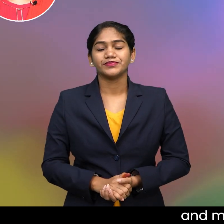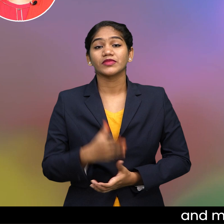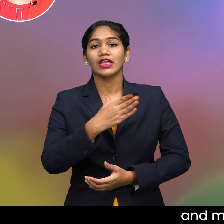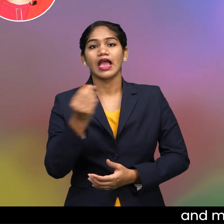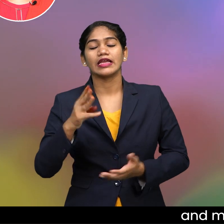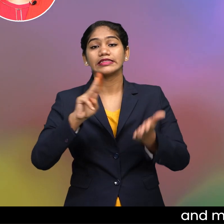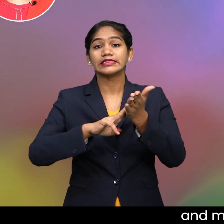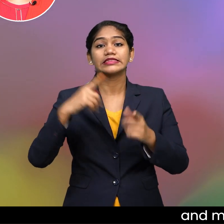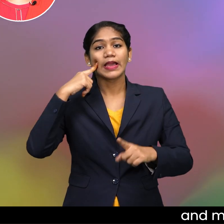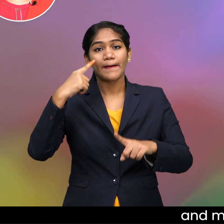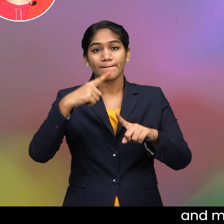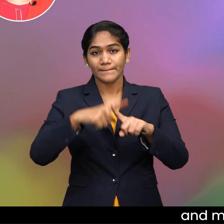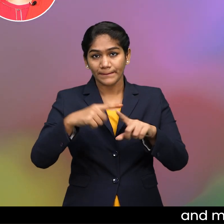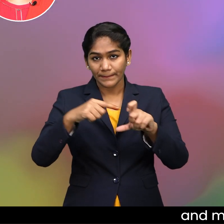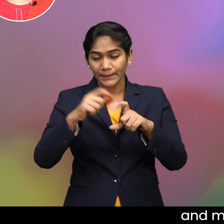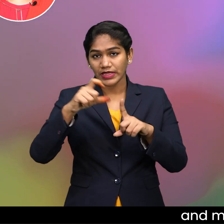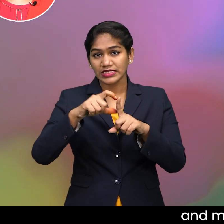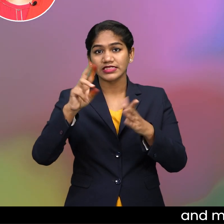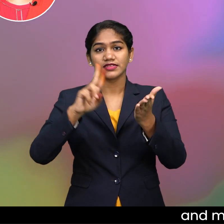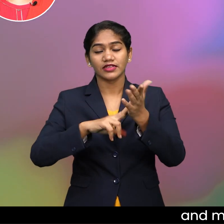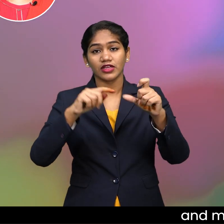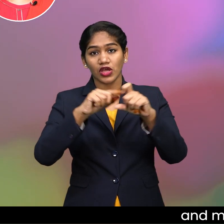and mixed neurons.